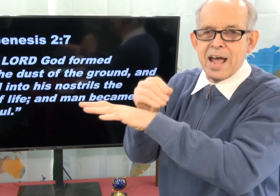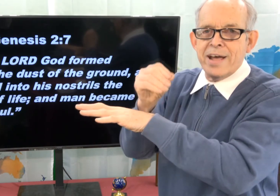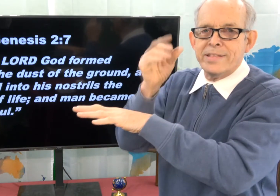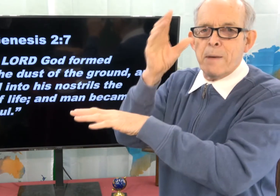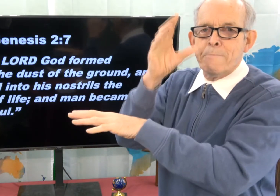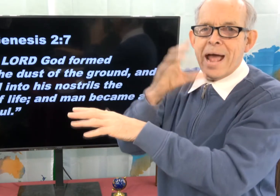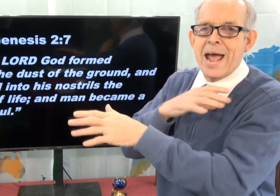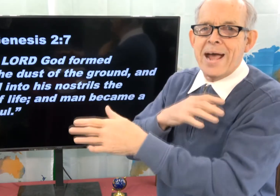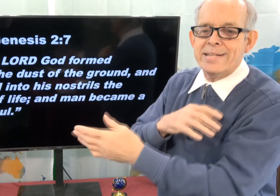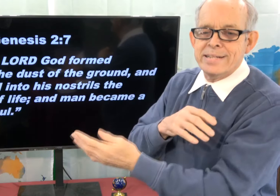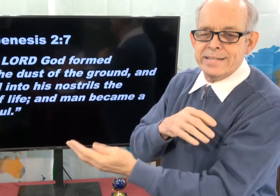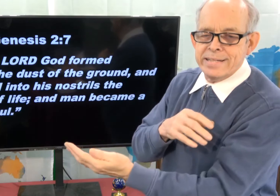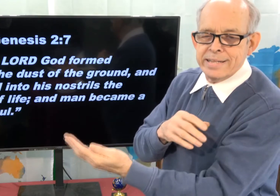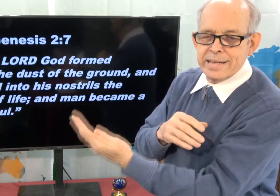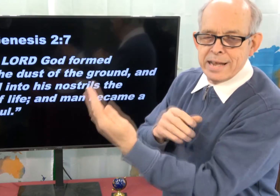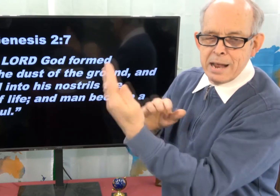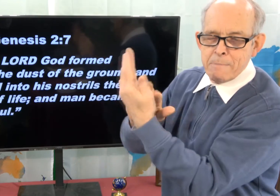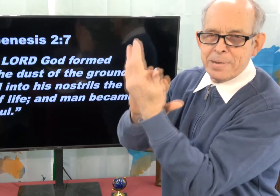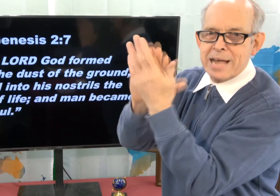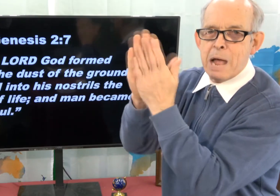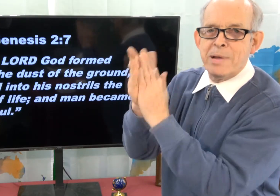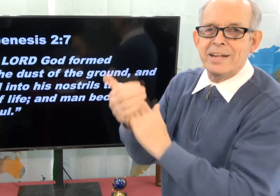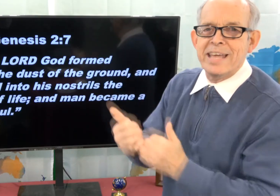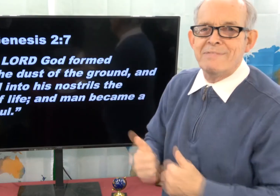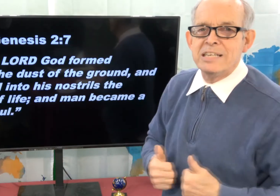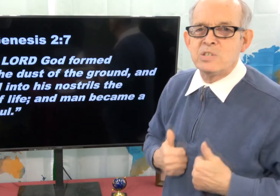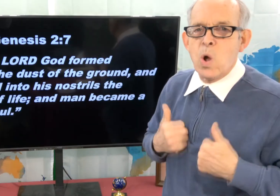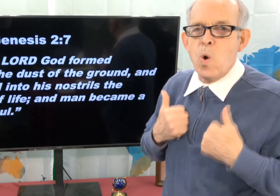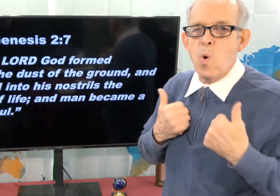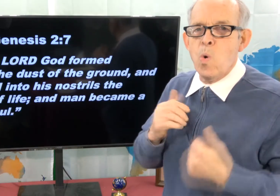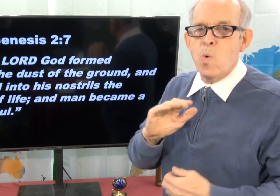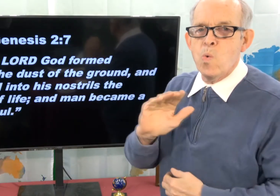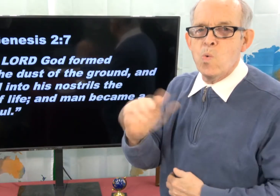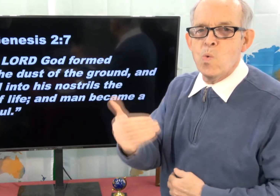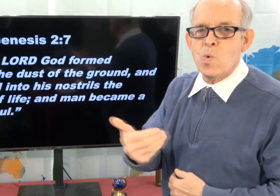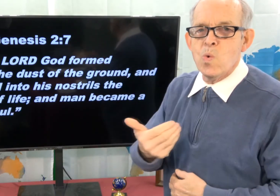And the man became a living soul.